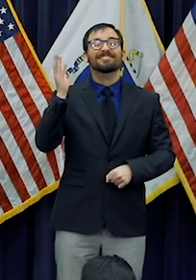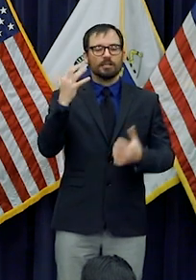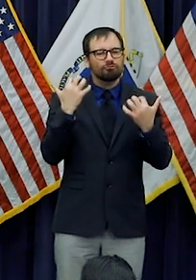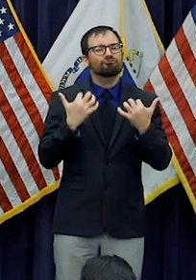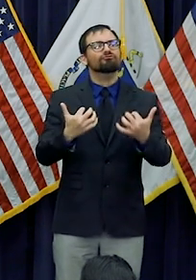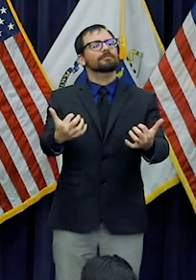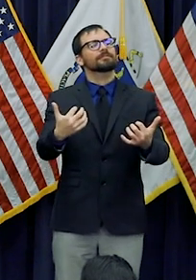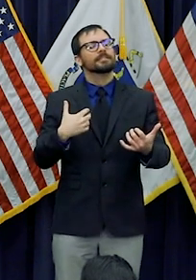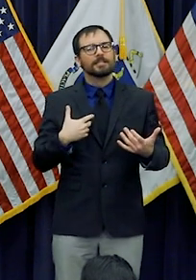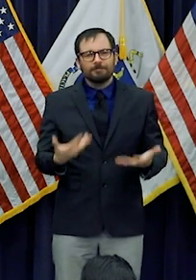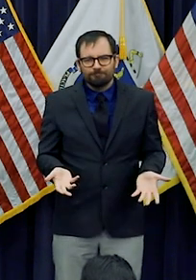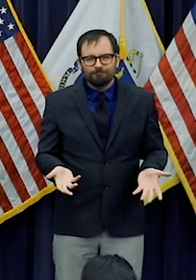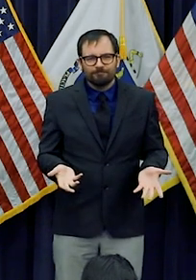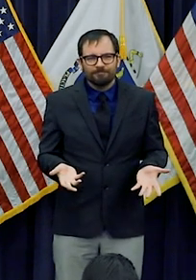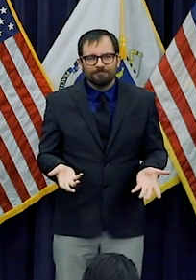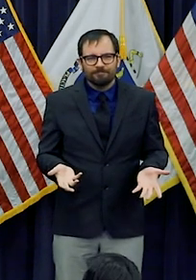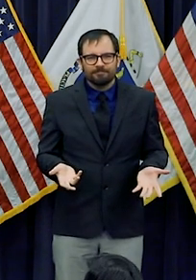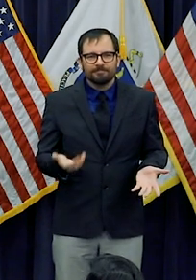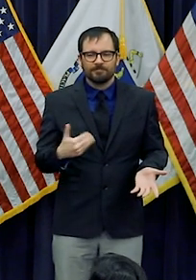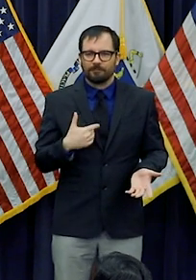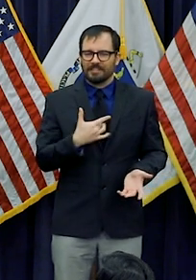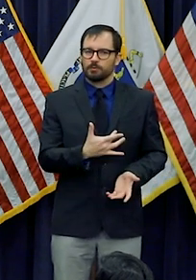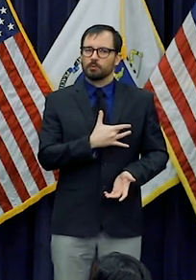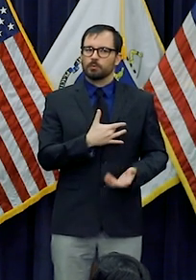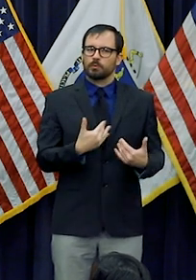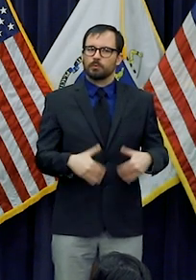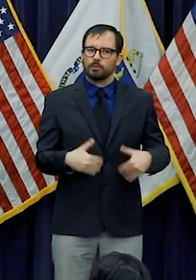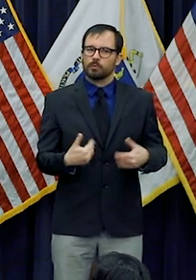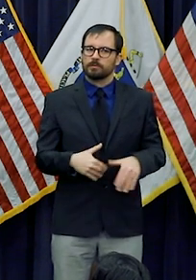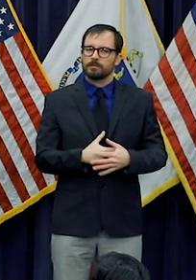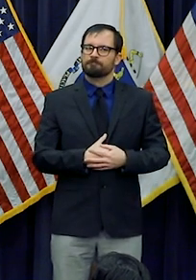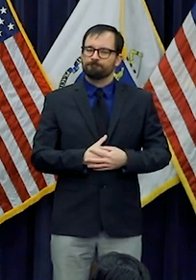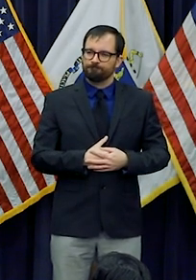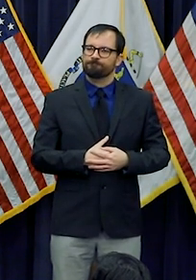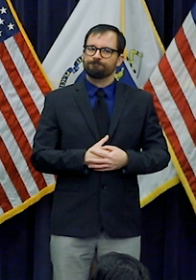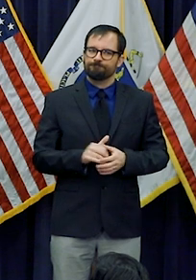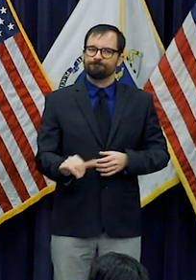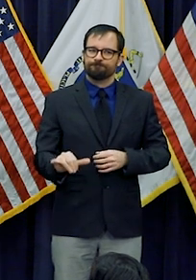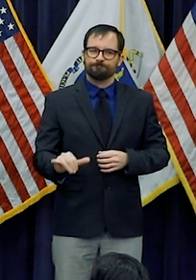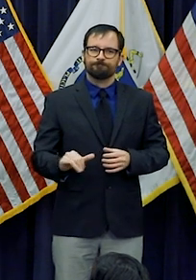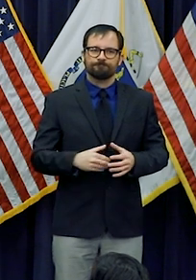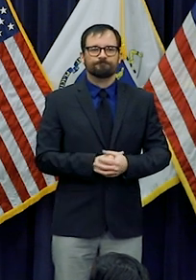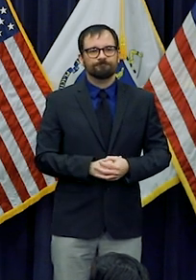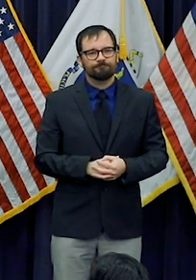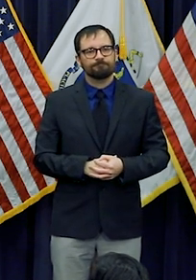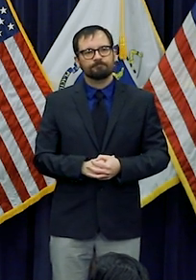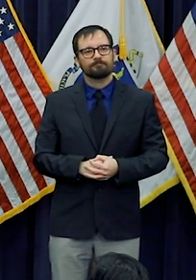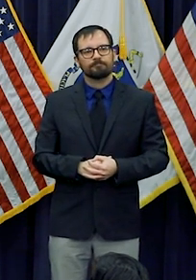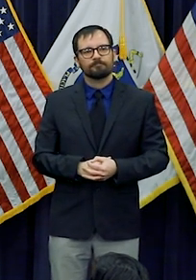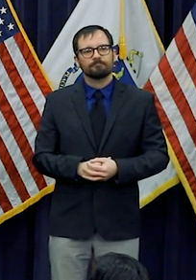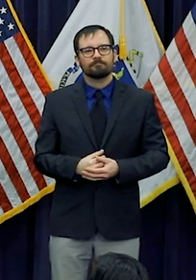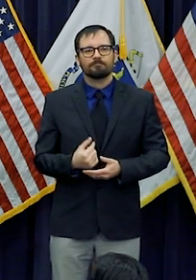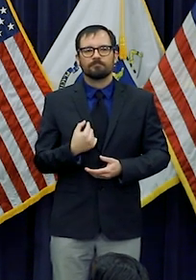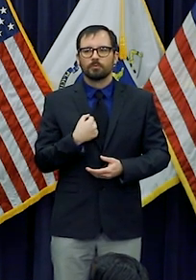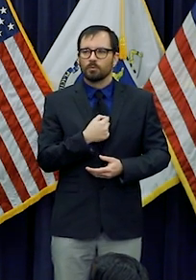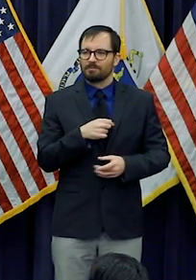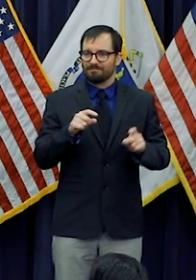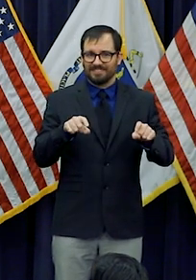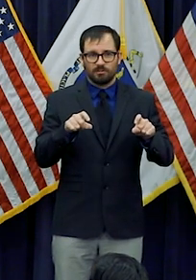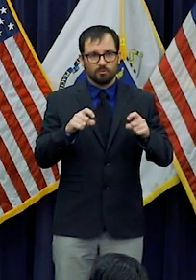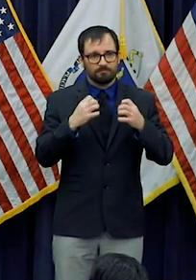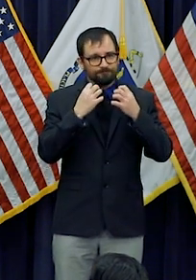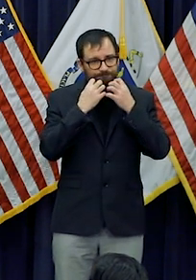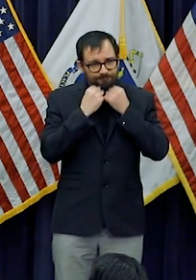way some of the things that we need to find a way to preserve